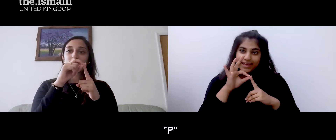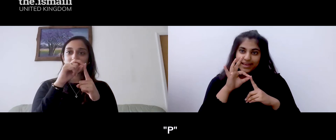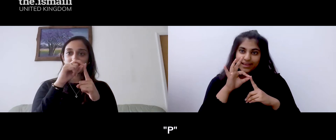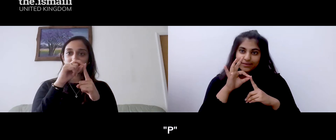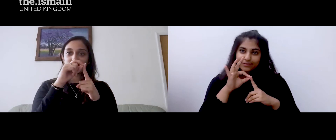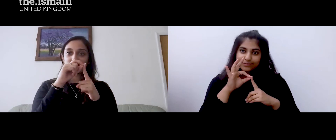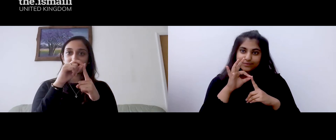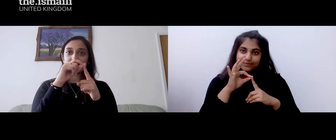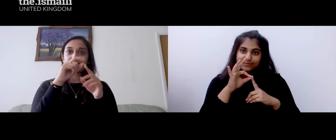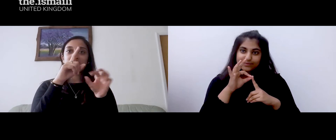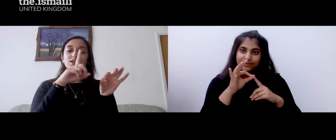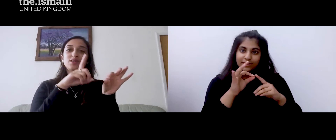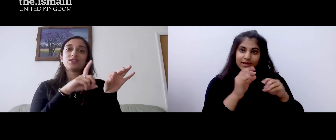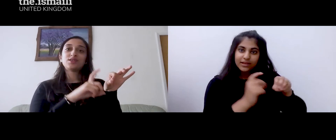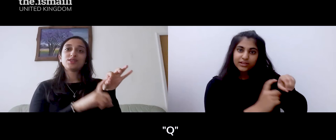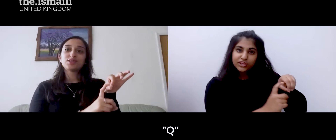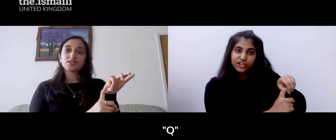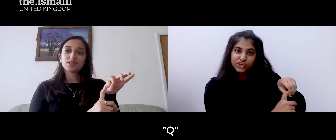P,